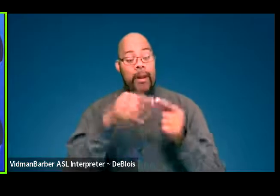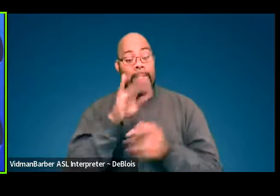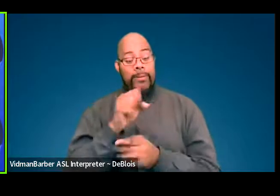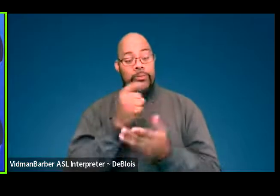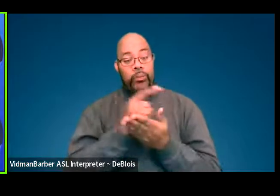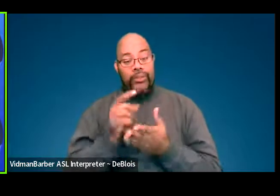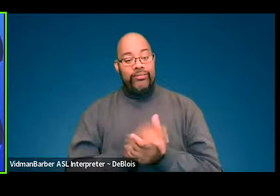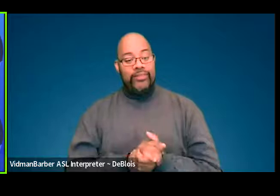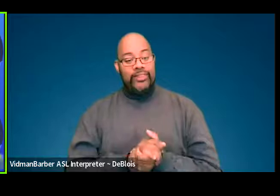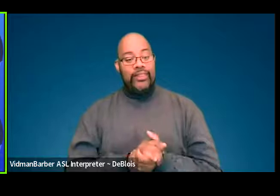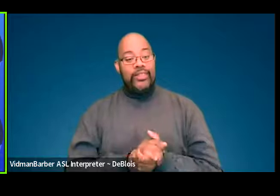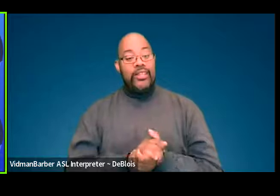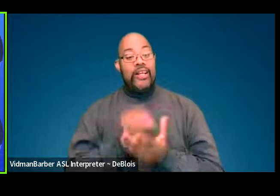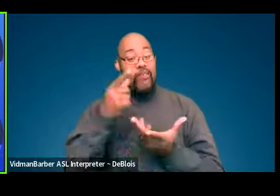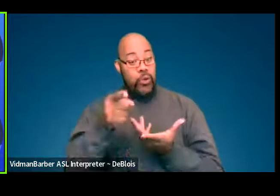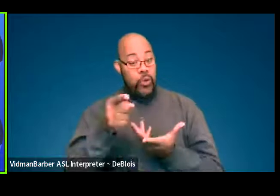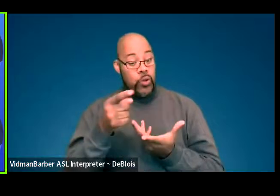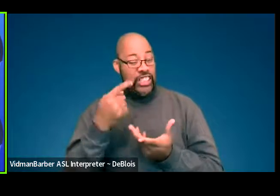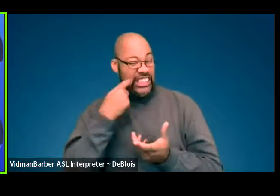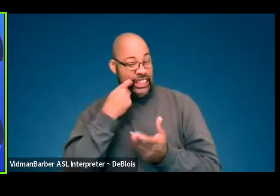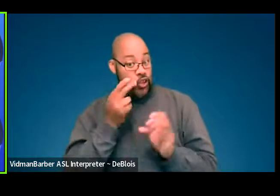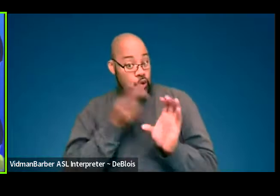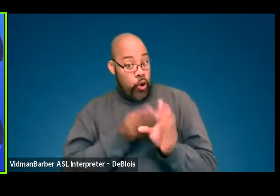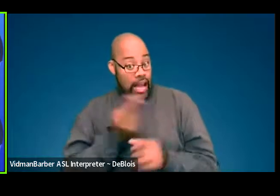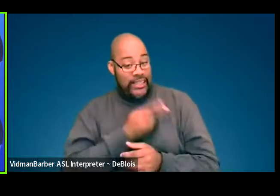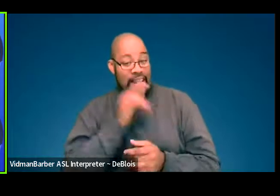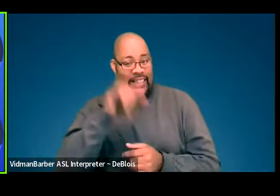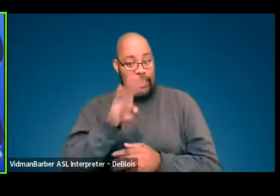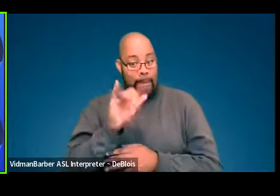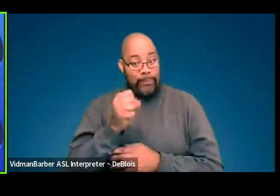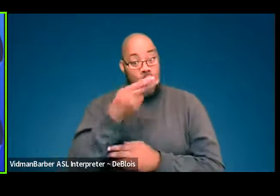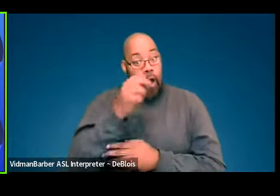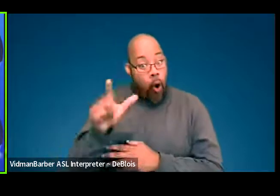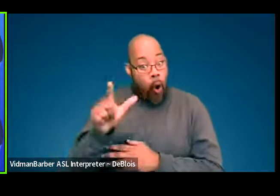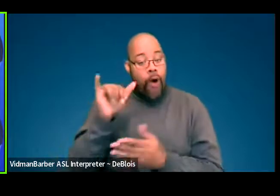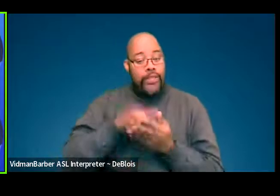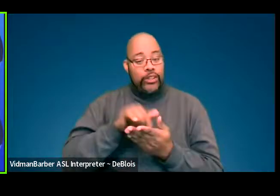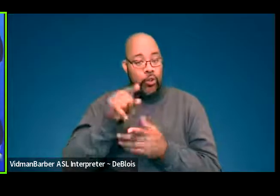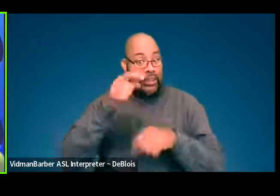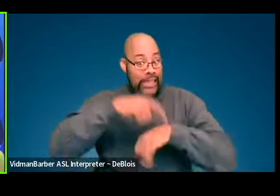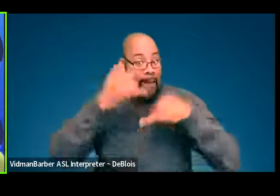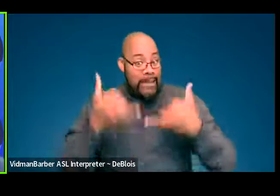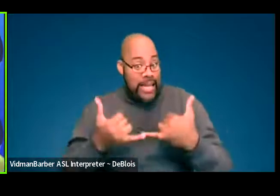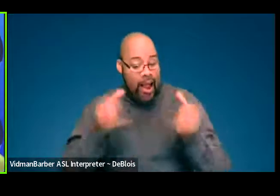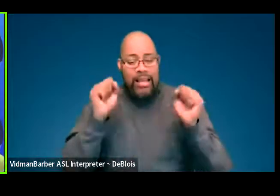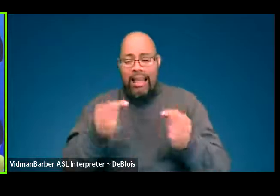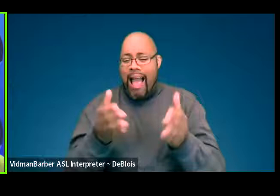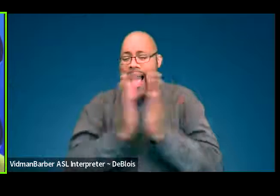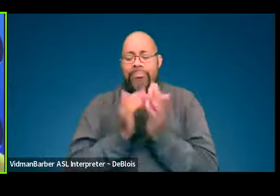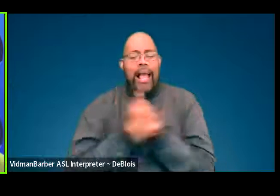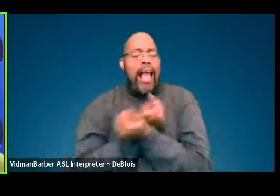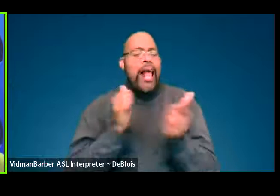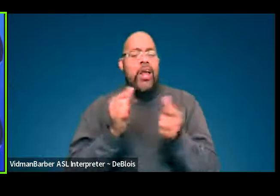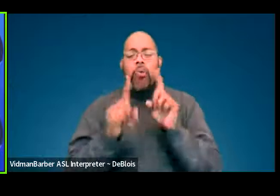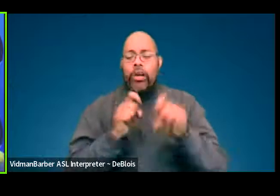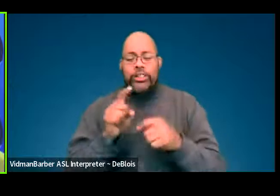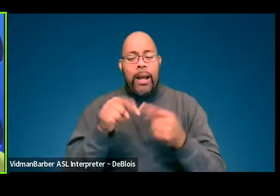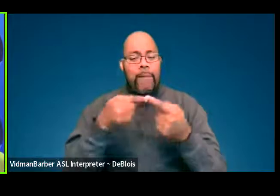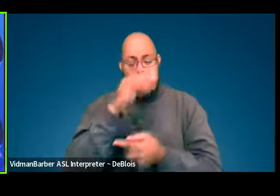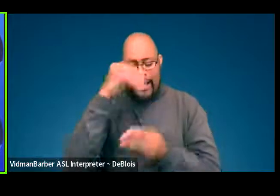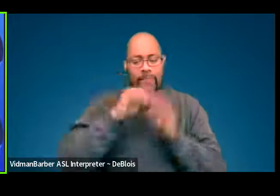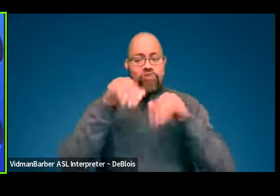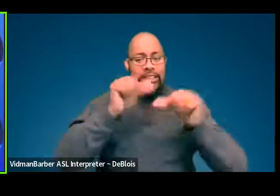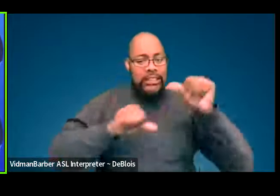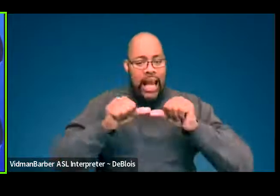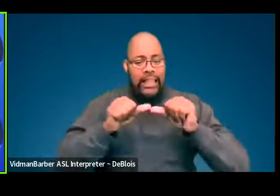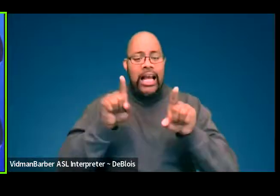Week. So if you are just joining us, this is BIMS Hall. This is your time to be able to just ask me any question about Black and Marine